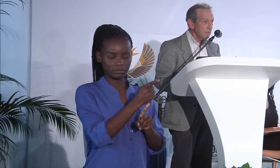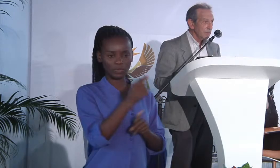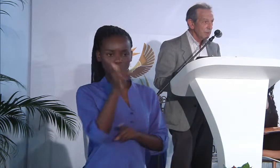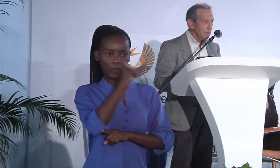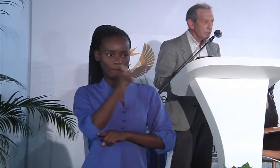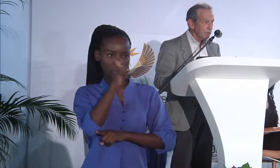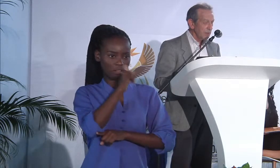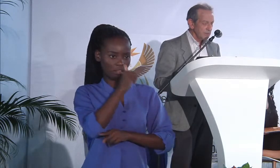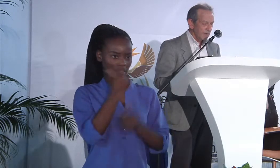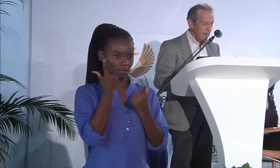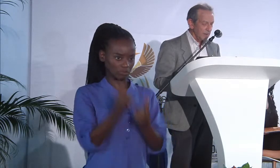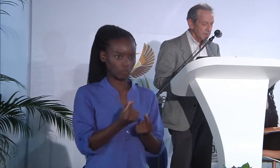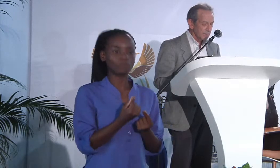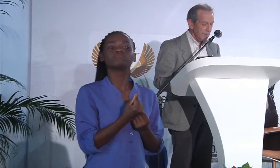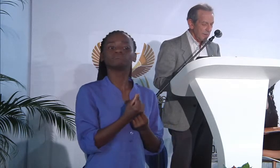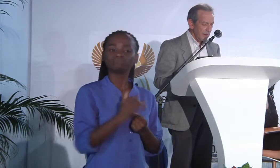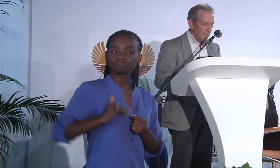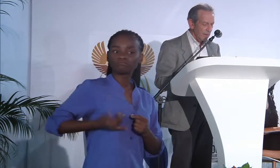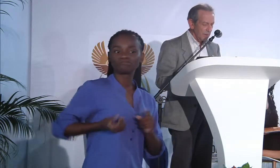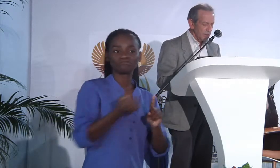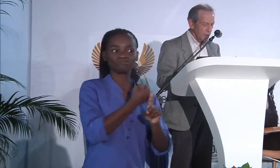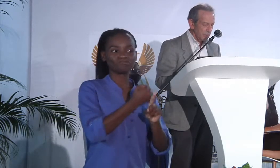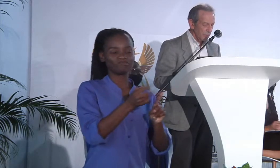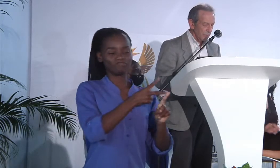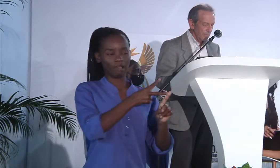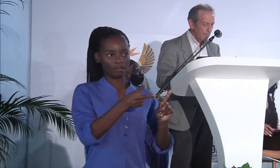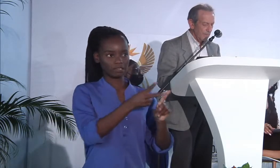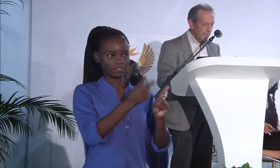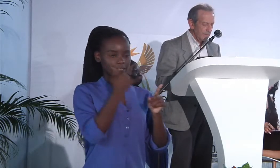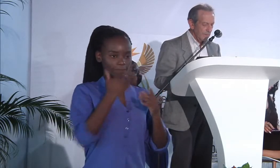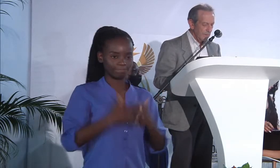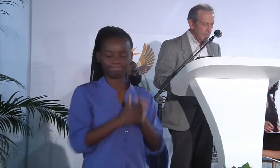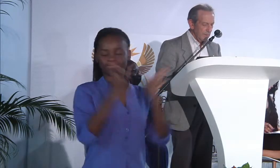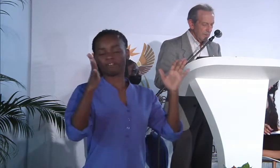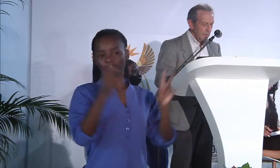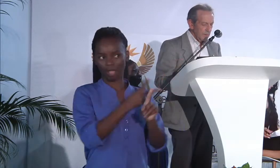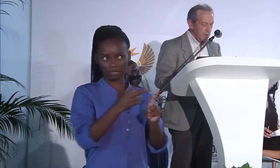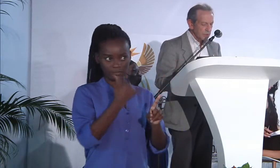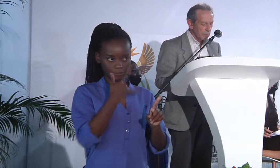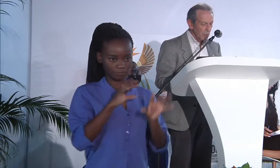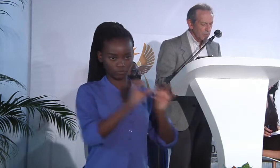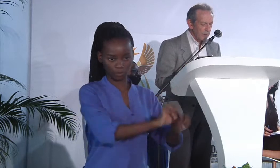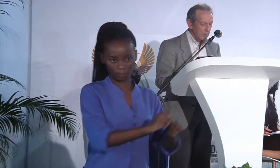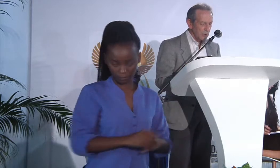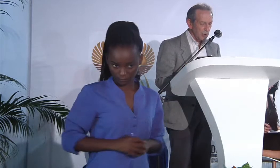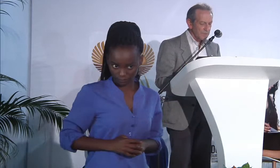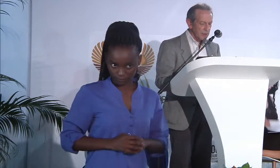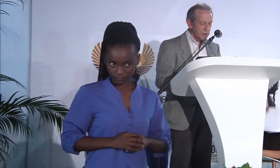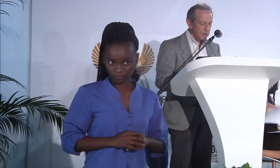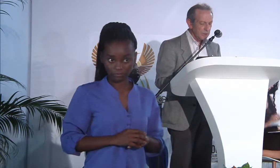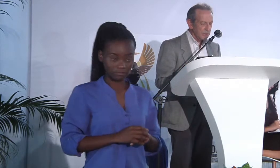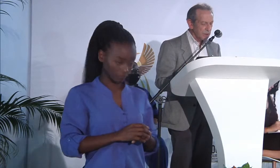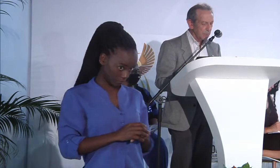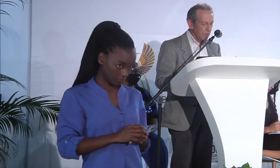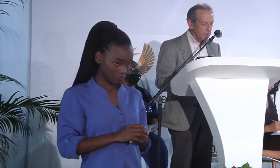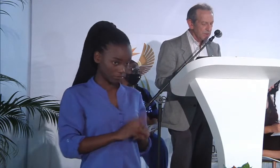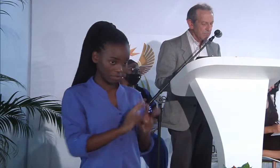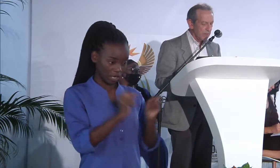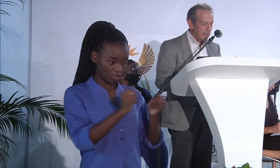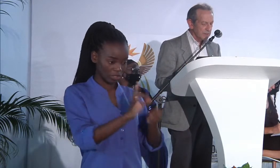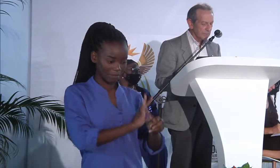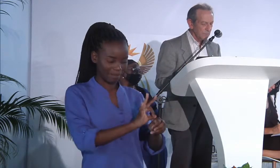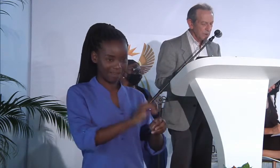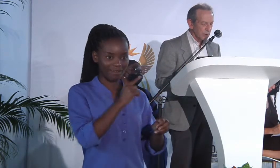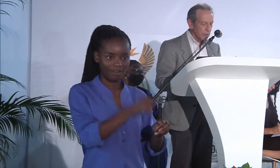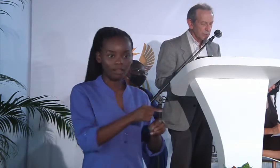activity, gender-based violence, and violence in general. The National Drug Master Plan observes national and international policies,